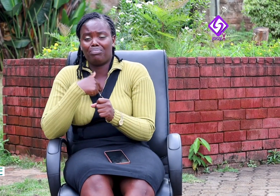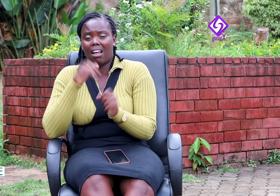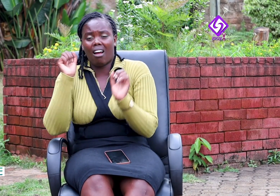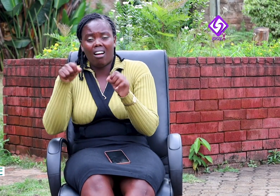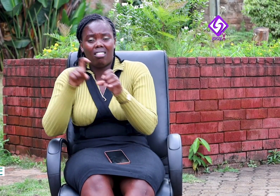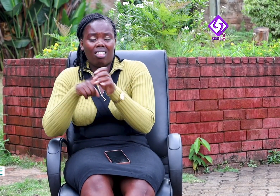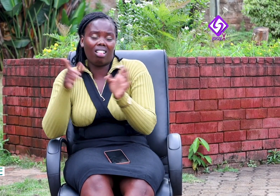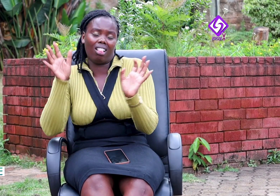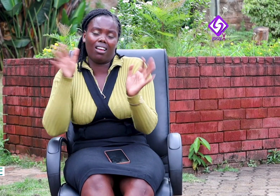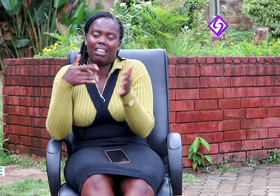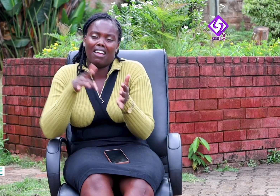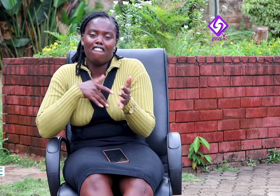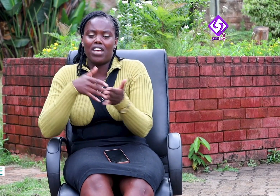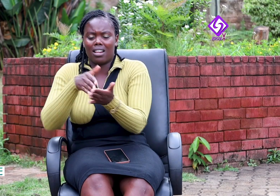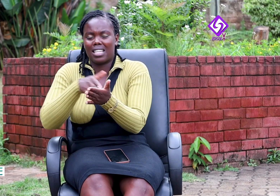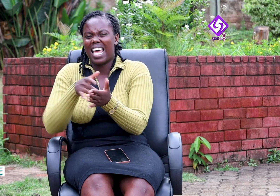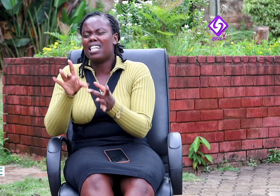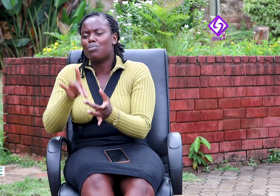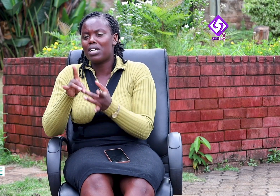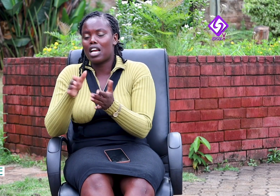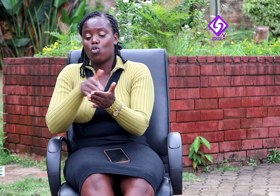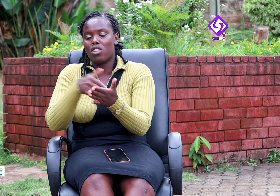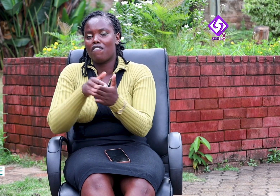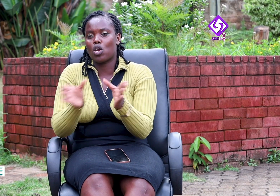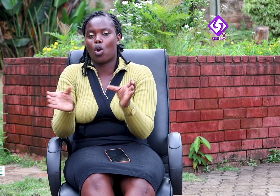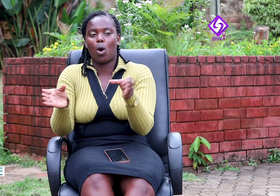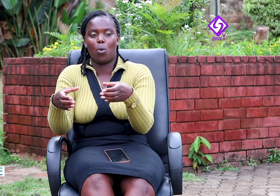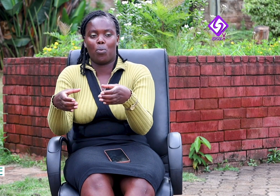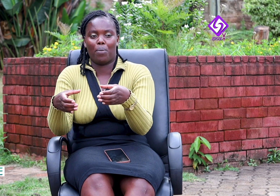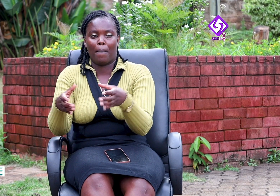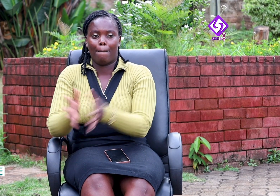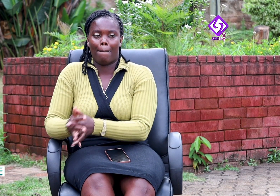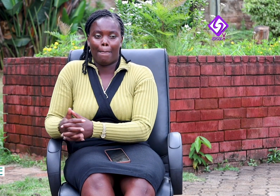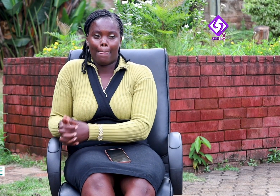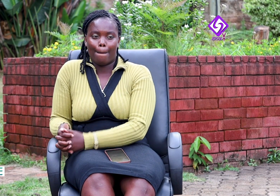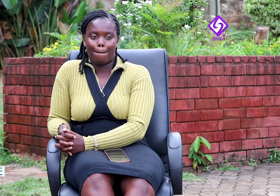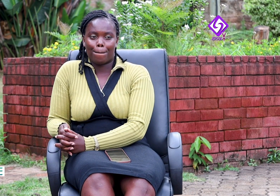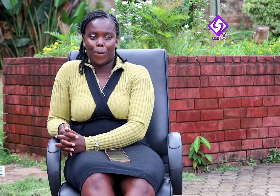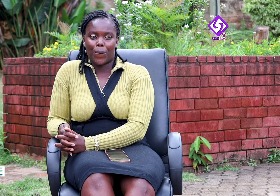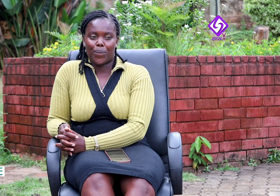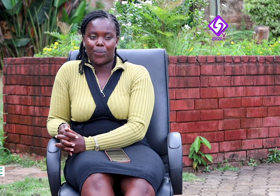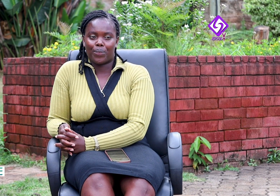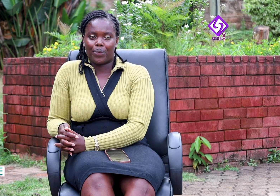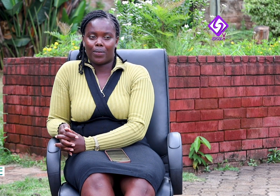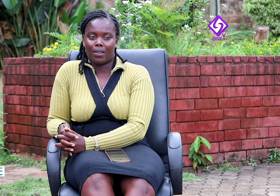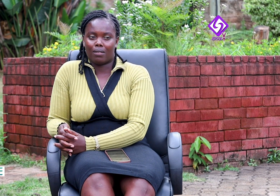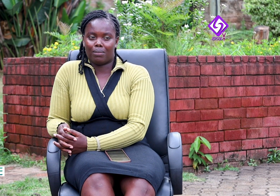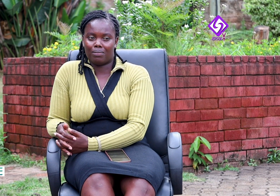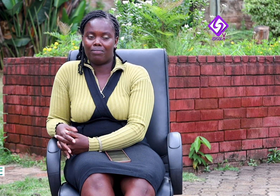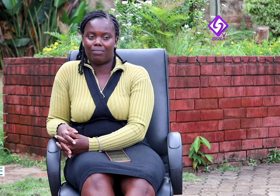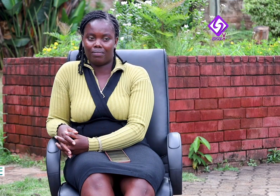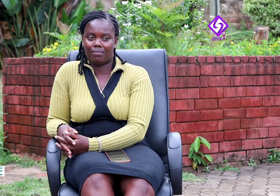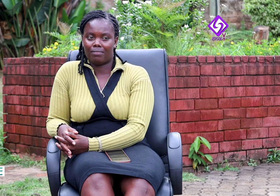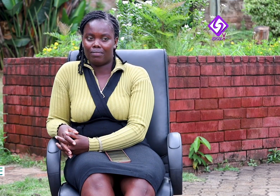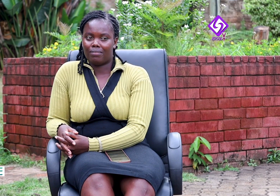feel like, I can do this, so that we can ensure that these girls do not feel like they cannot be